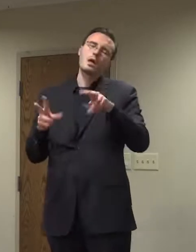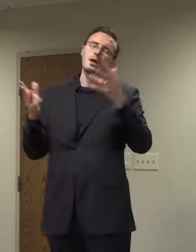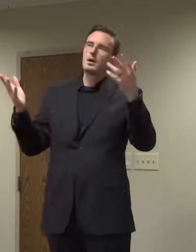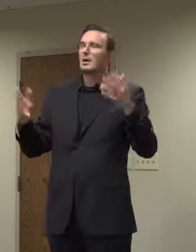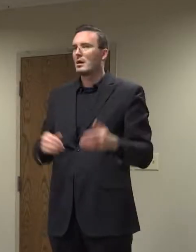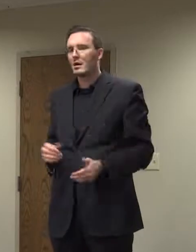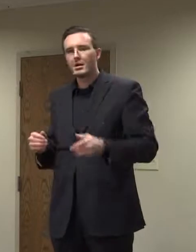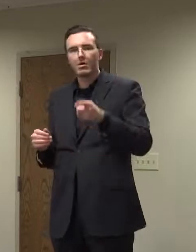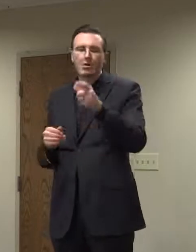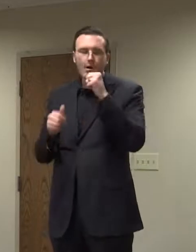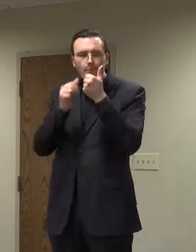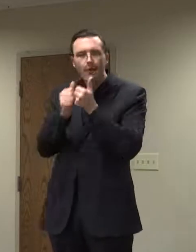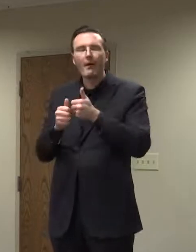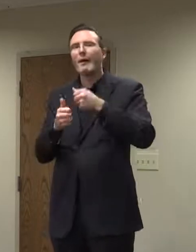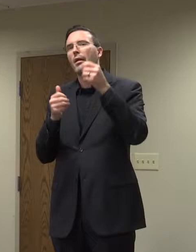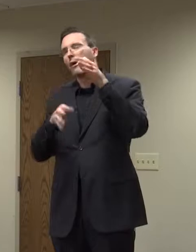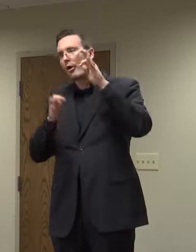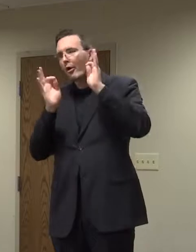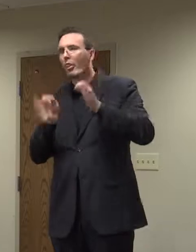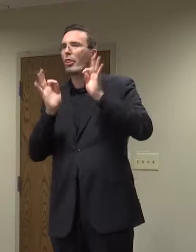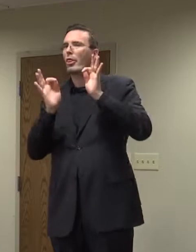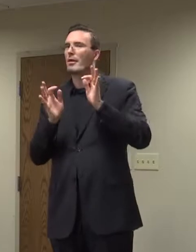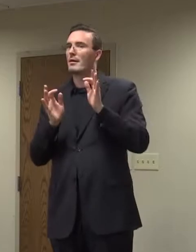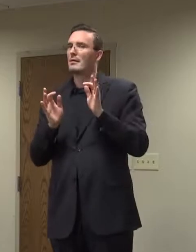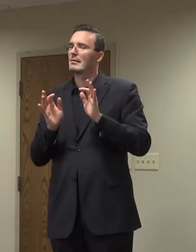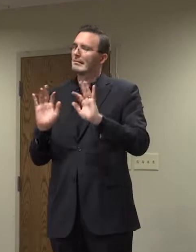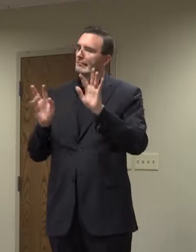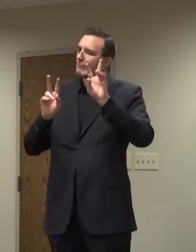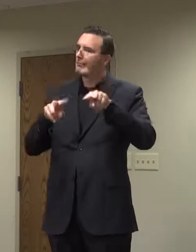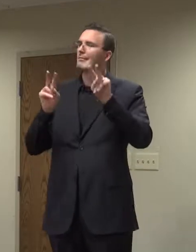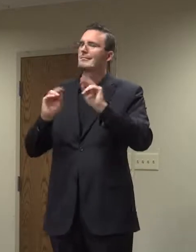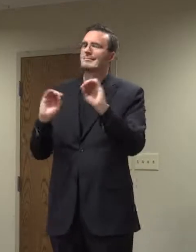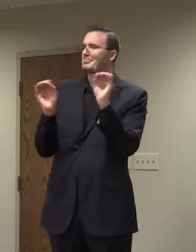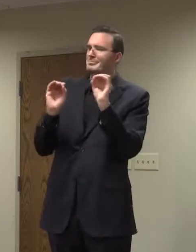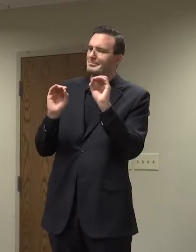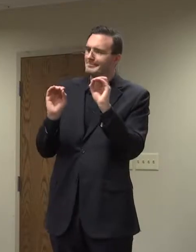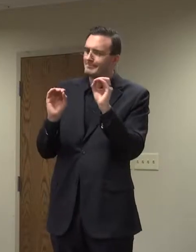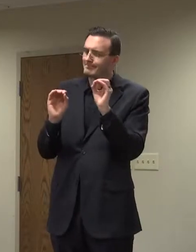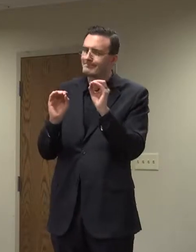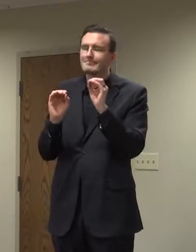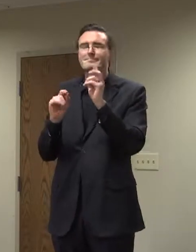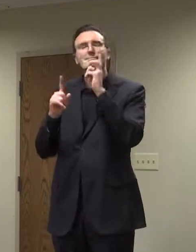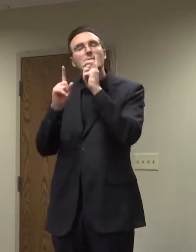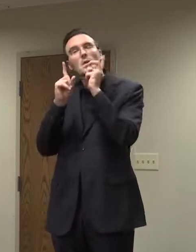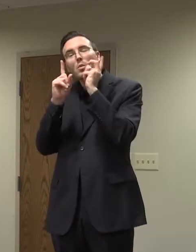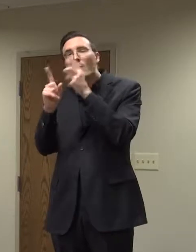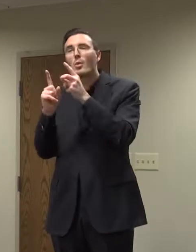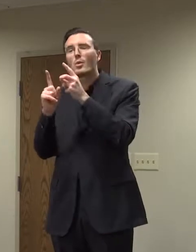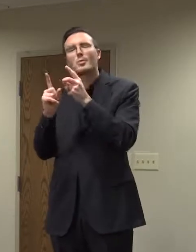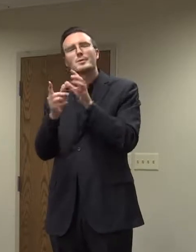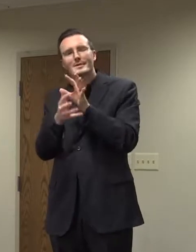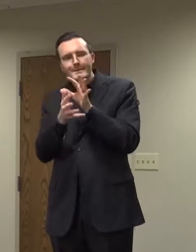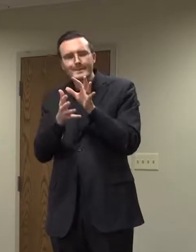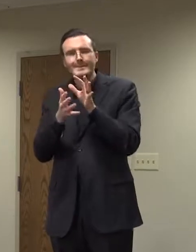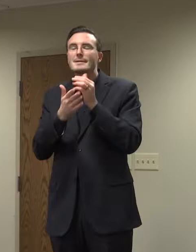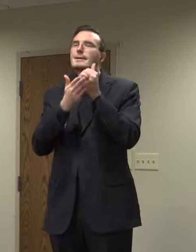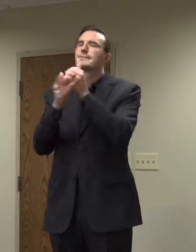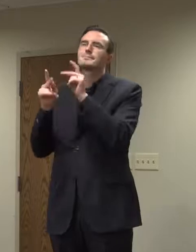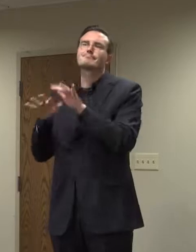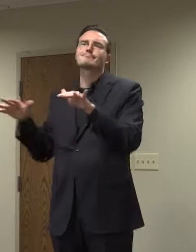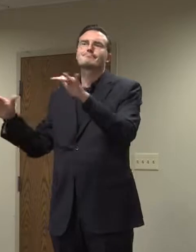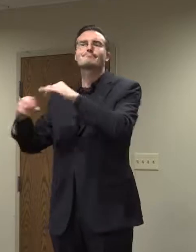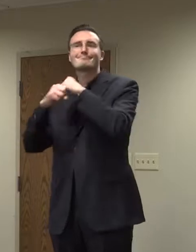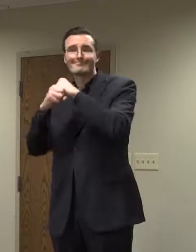contacts, continue to monitor you if you need hospital care to get you in promptly. You could prevent serious illness, and you could save a